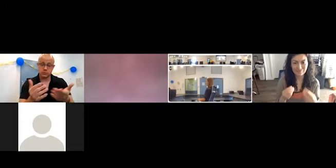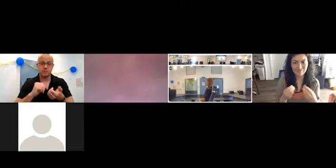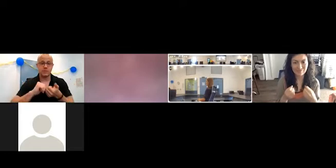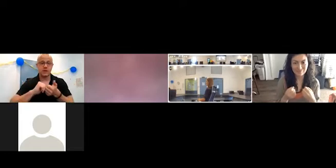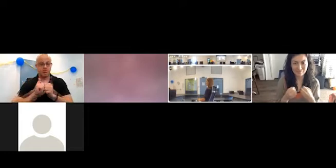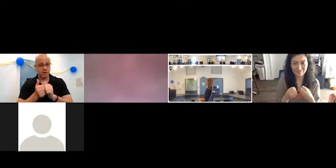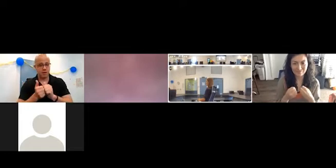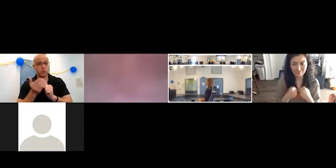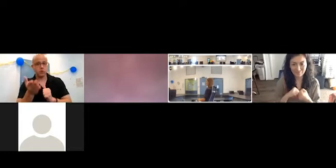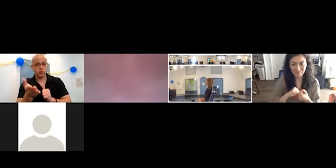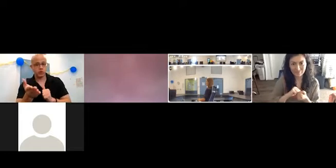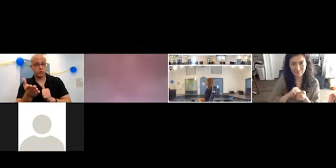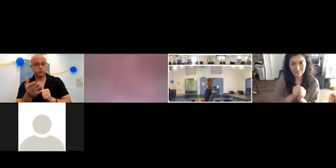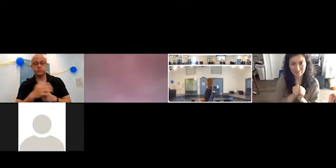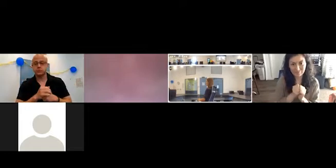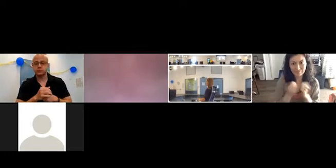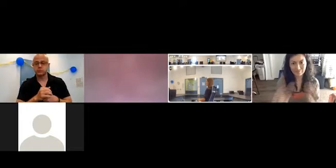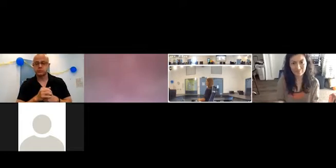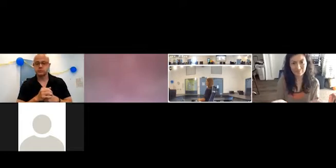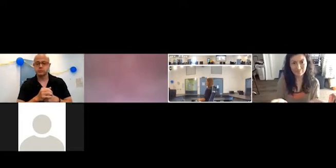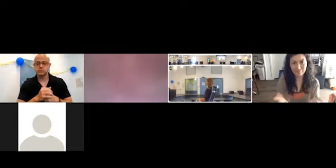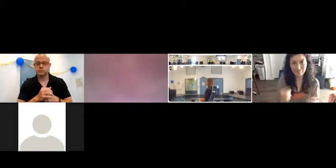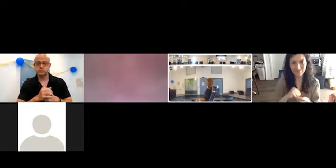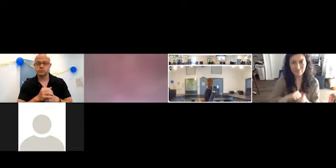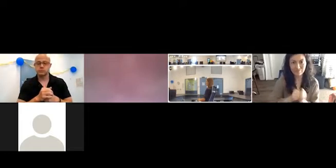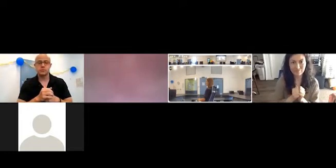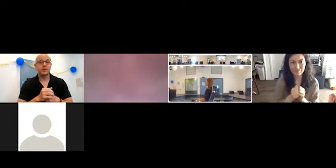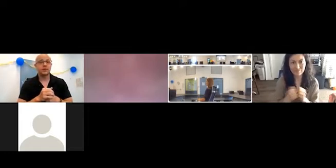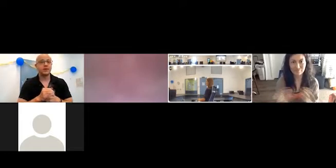How are you? How are you?